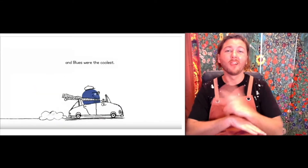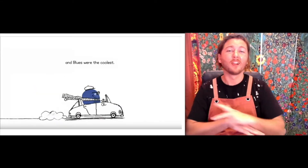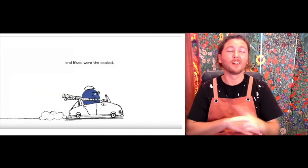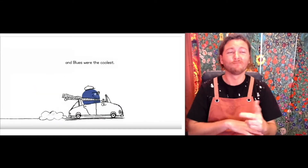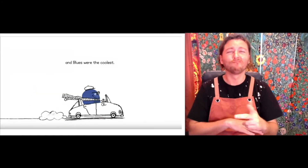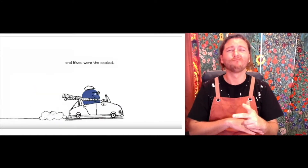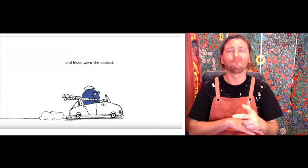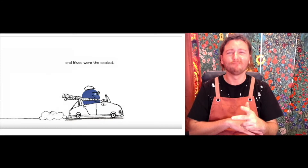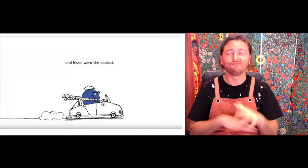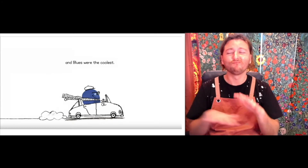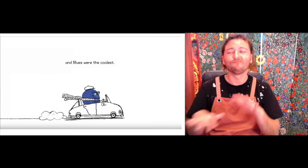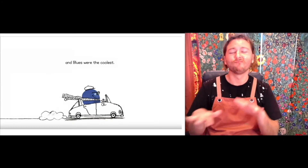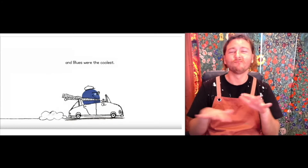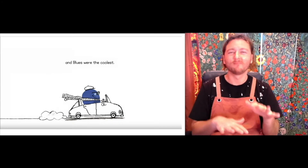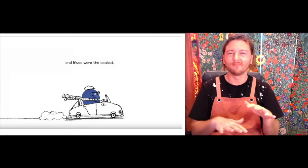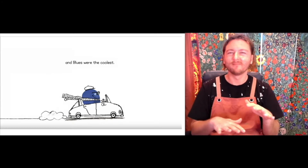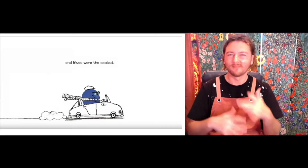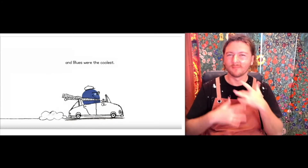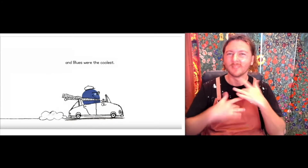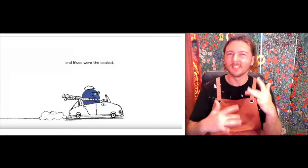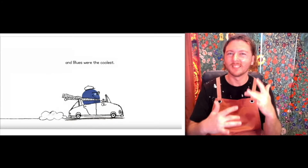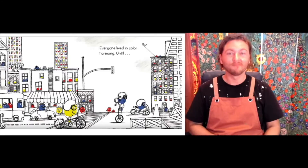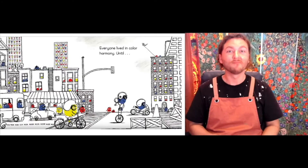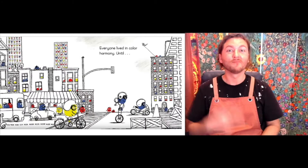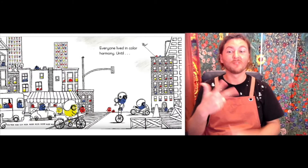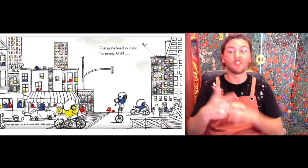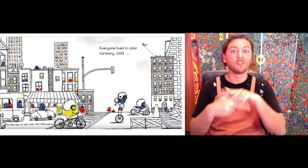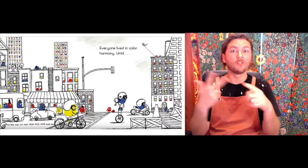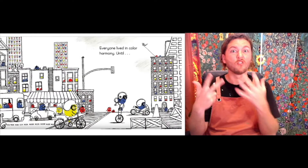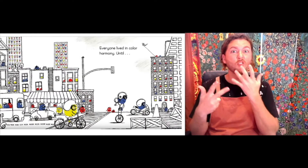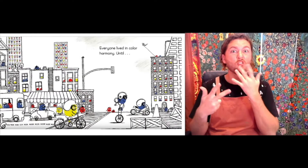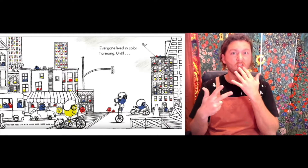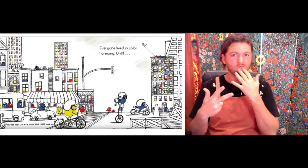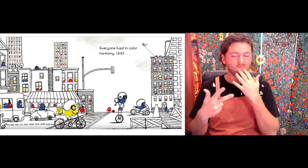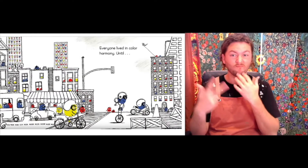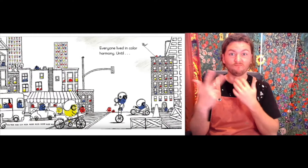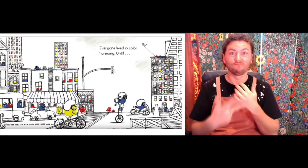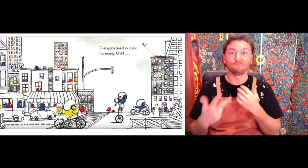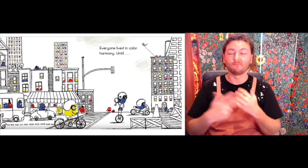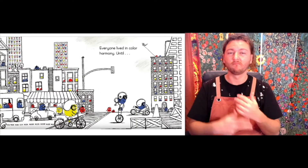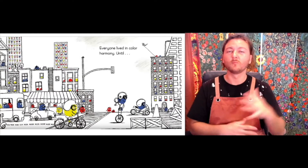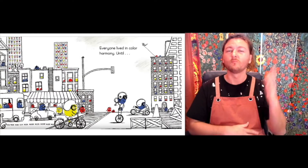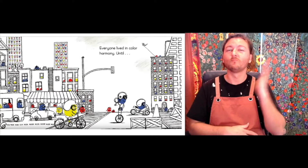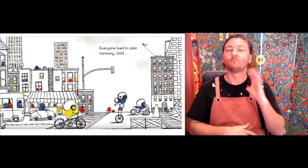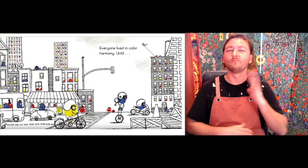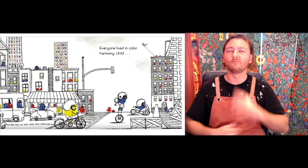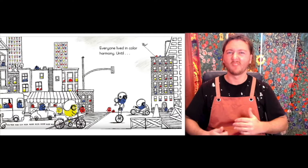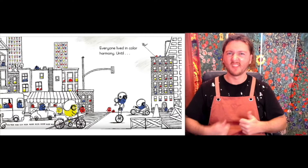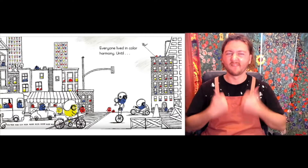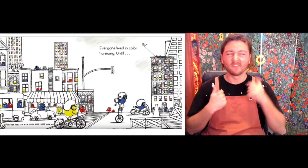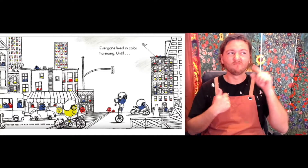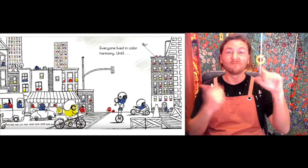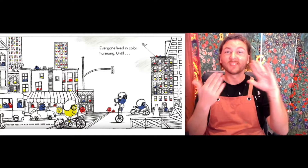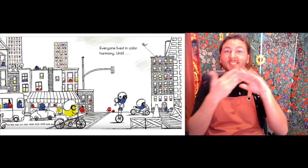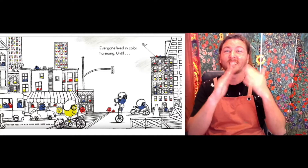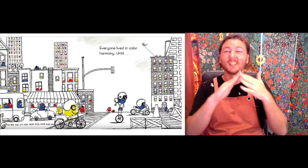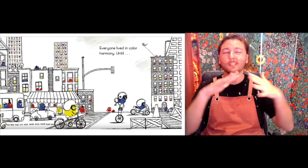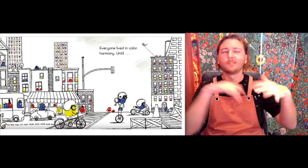so fashionable, drove nice cars, just really chill and laid back. Now, all 3 of those colors lived in harmony